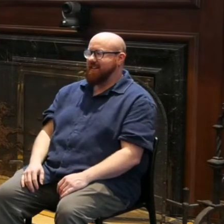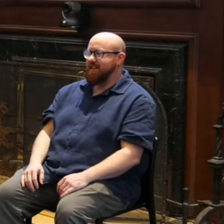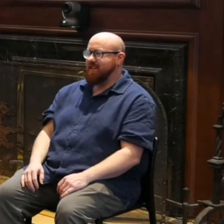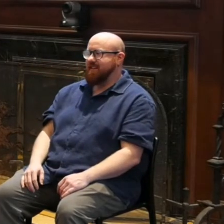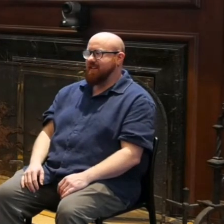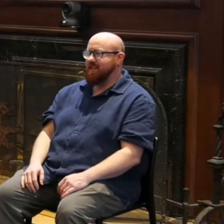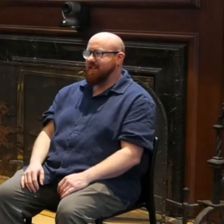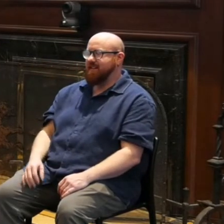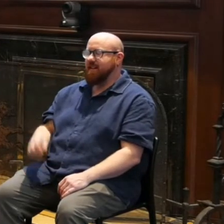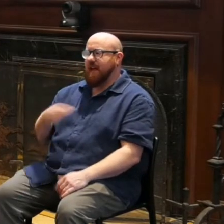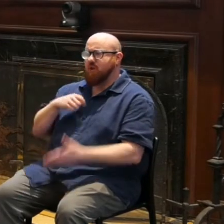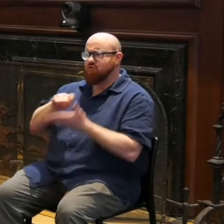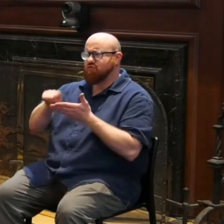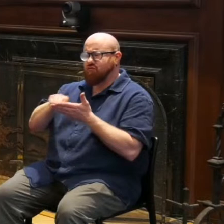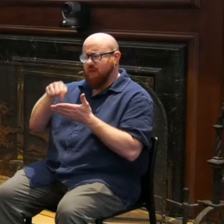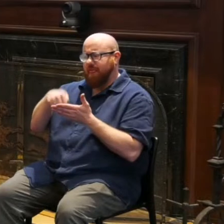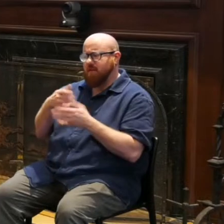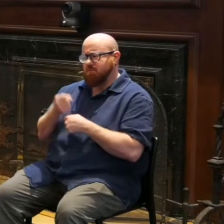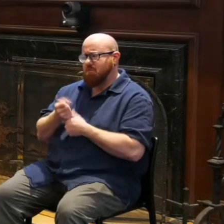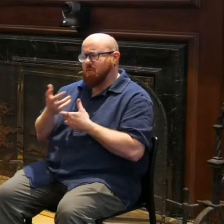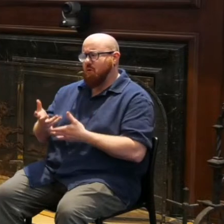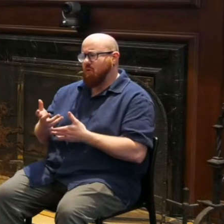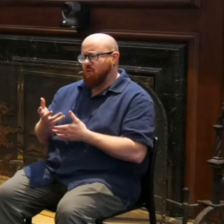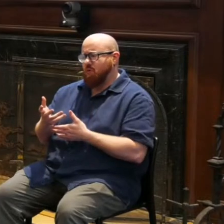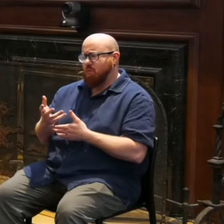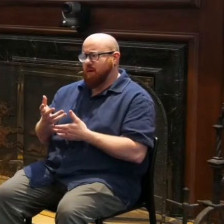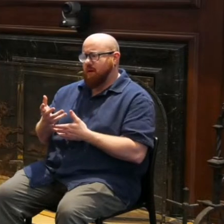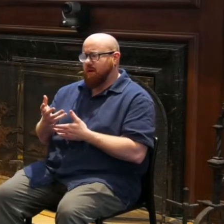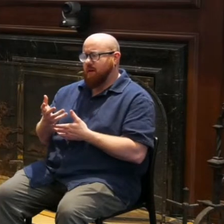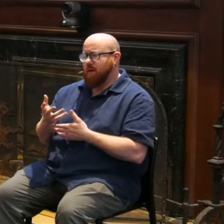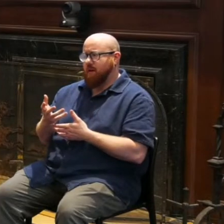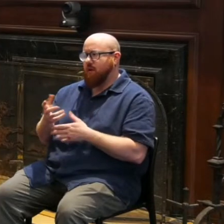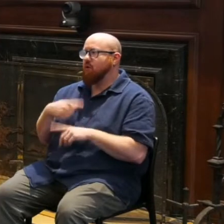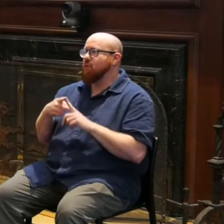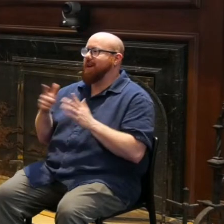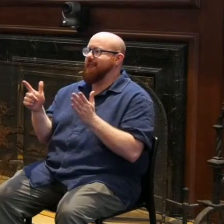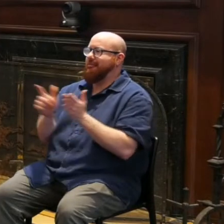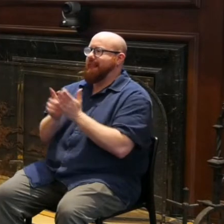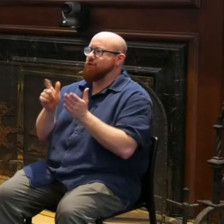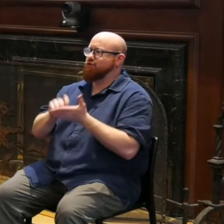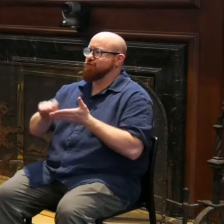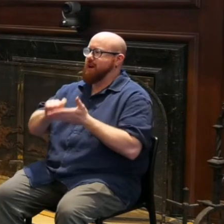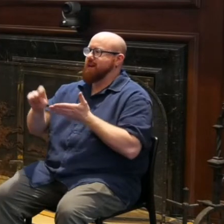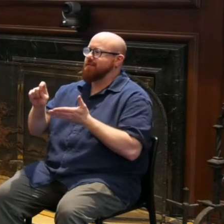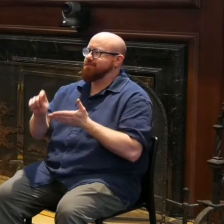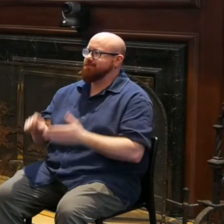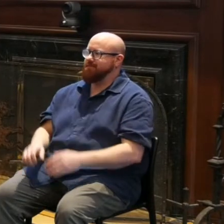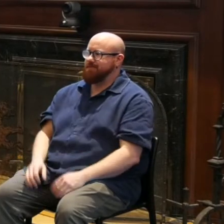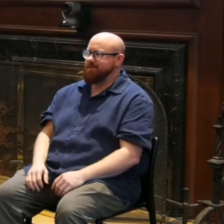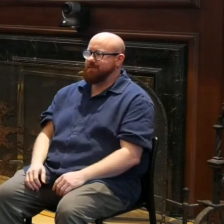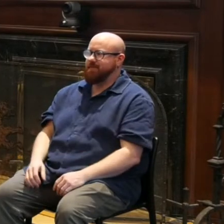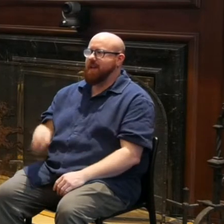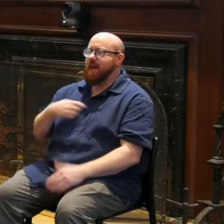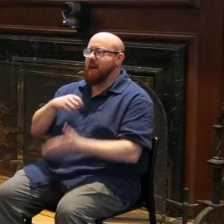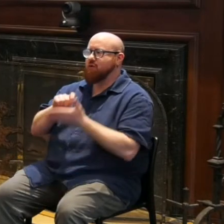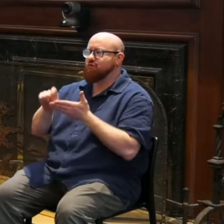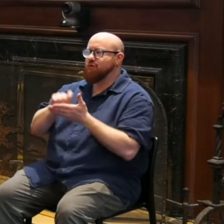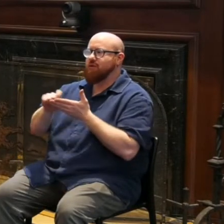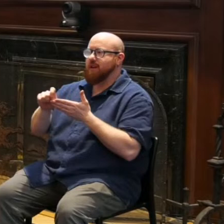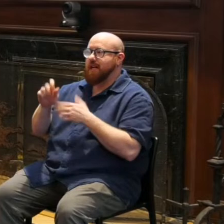I've written this poem when it was illegal to write this poem. I wrote it